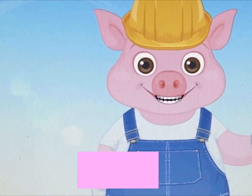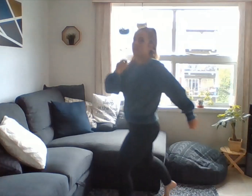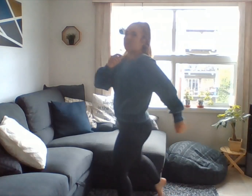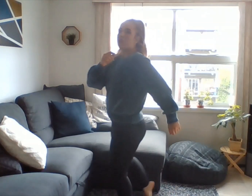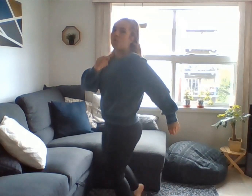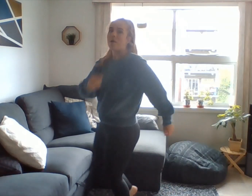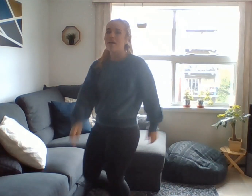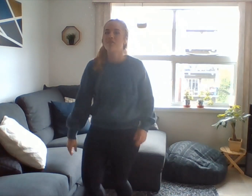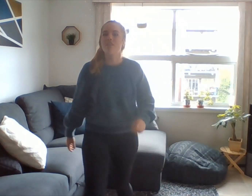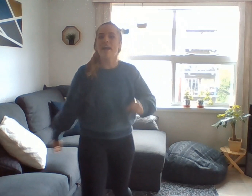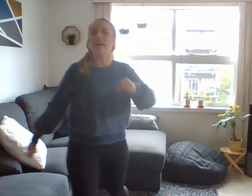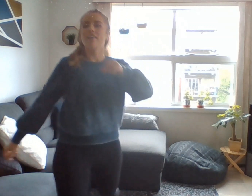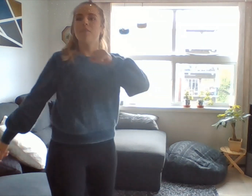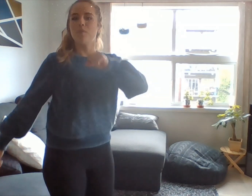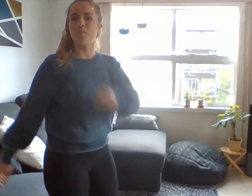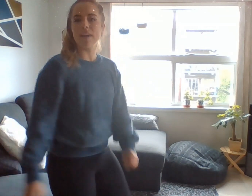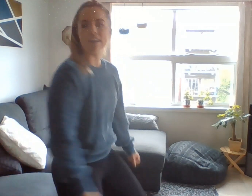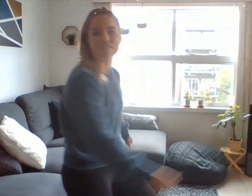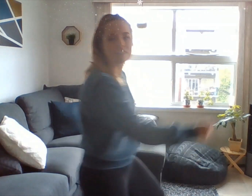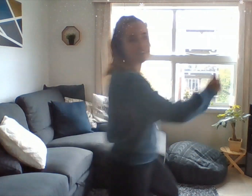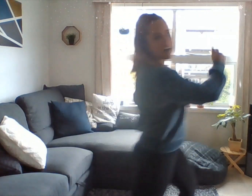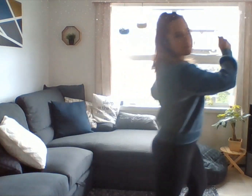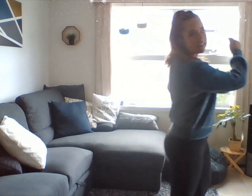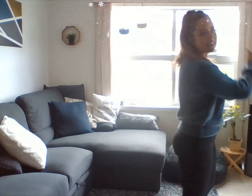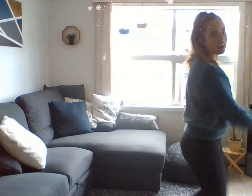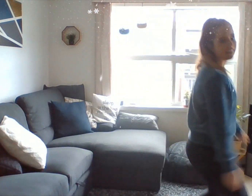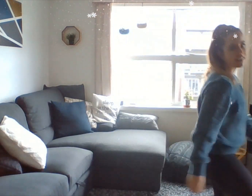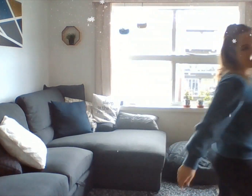No way, Frank. We're waiting for Simon to tell us.